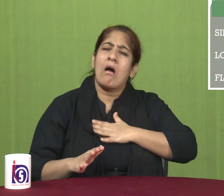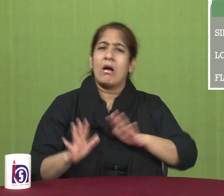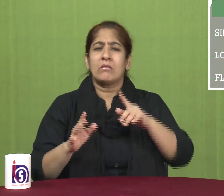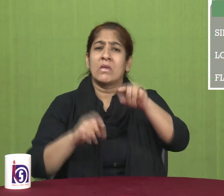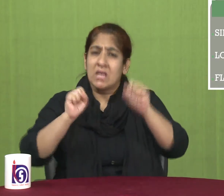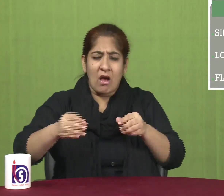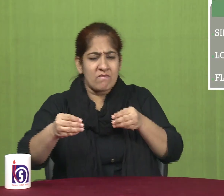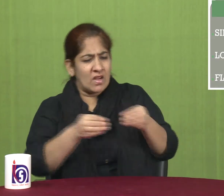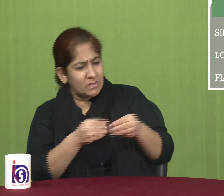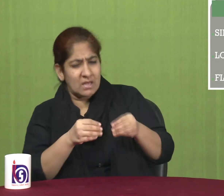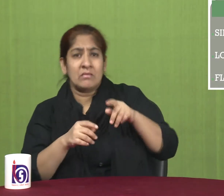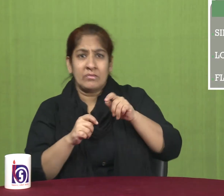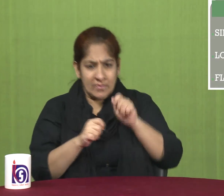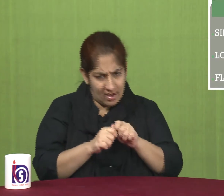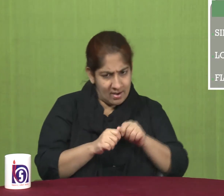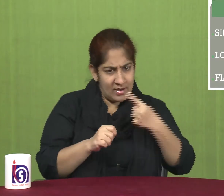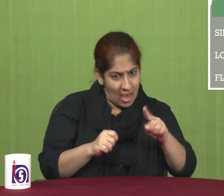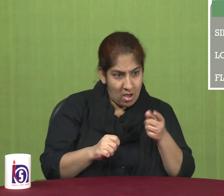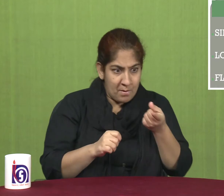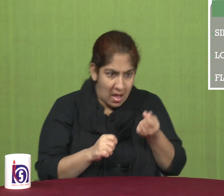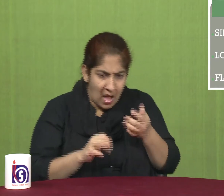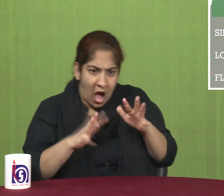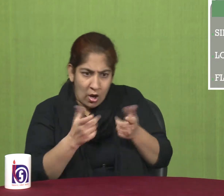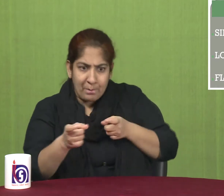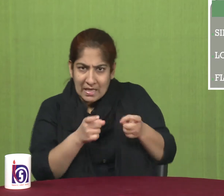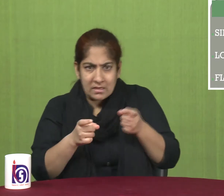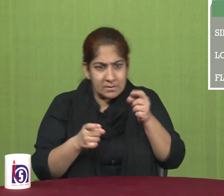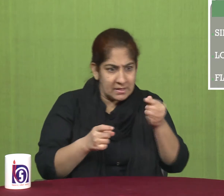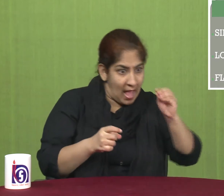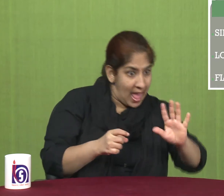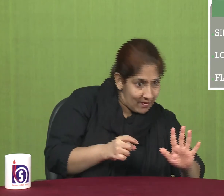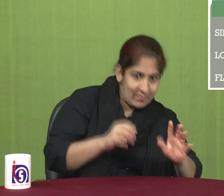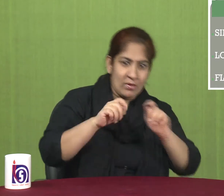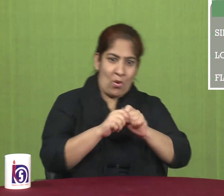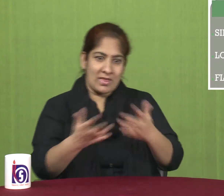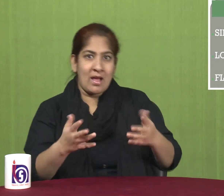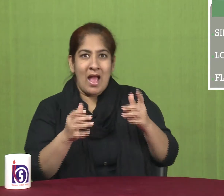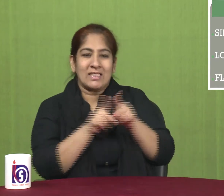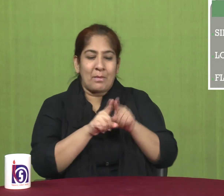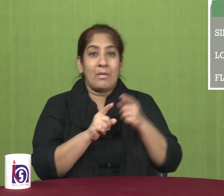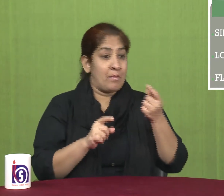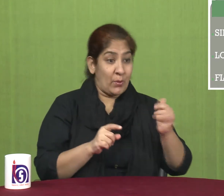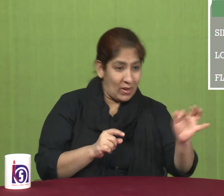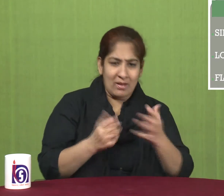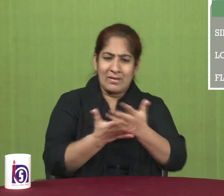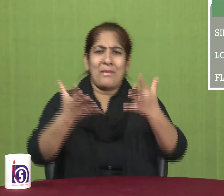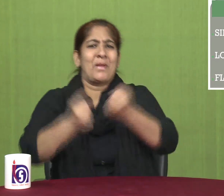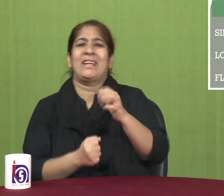more work, in that case also the company or enterprise is able to handle it in appropriate